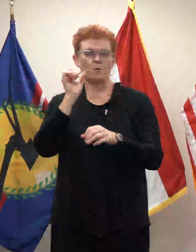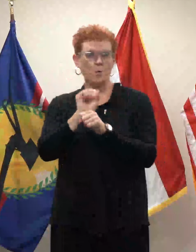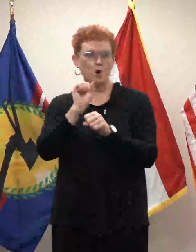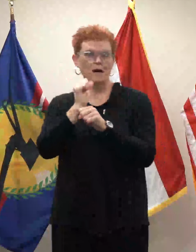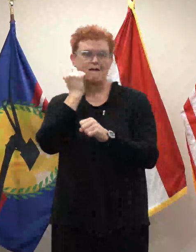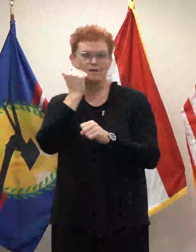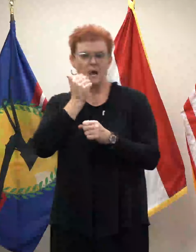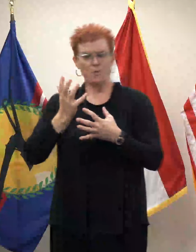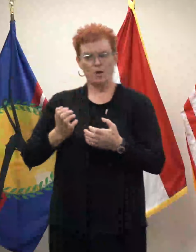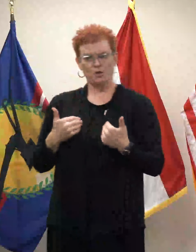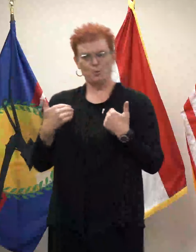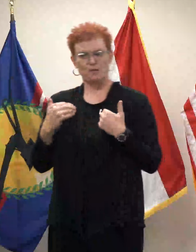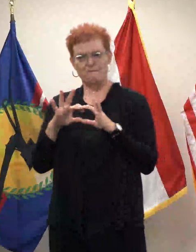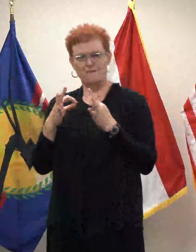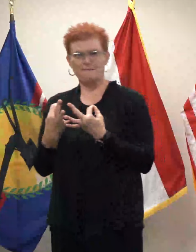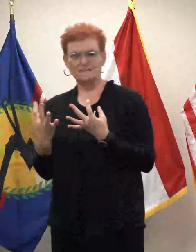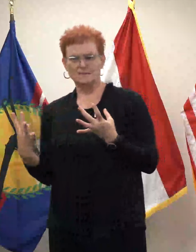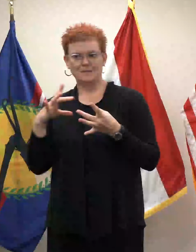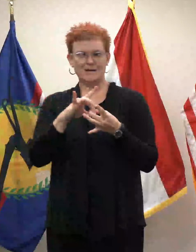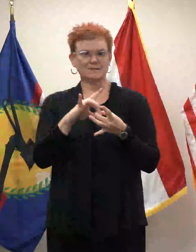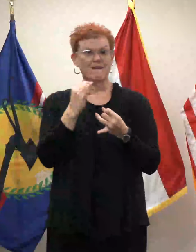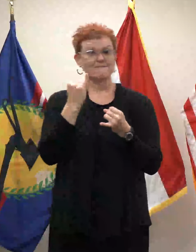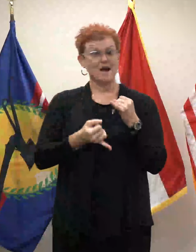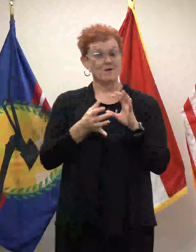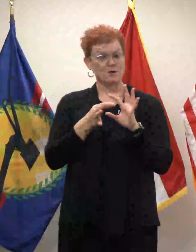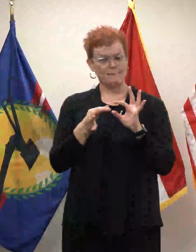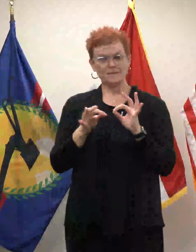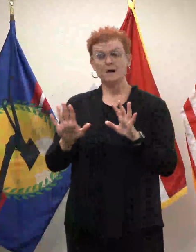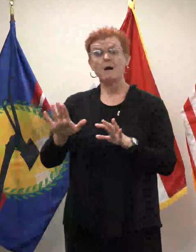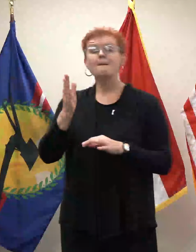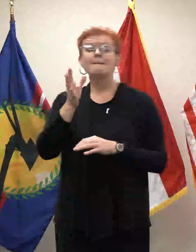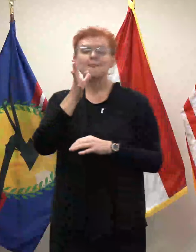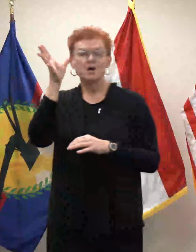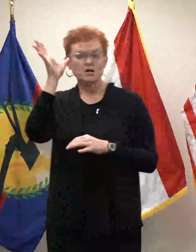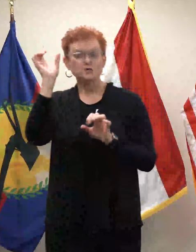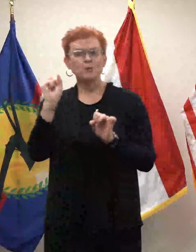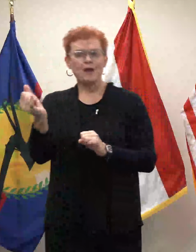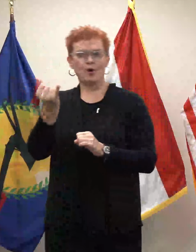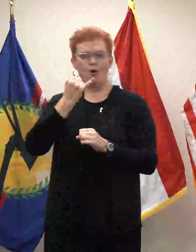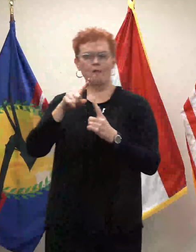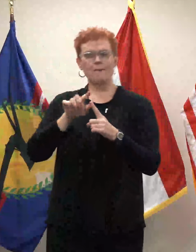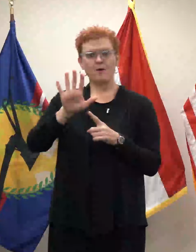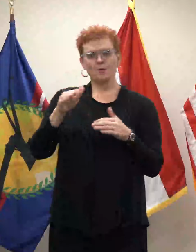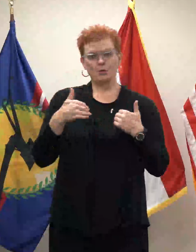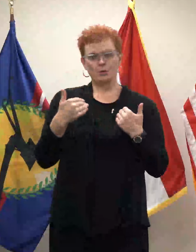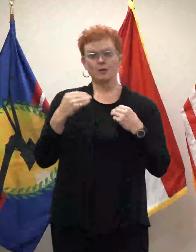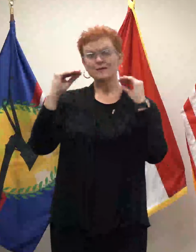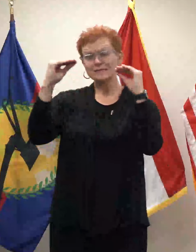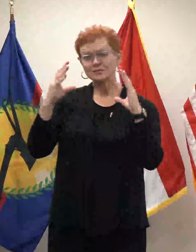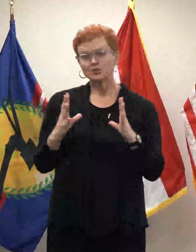sure we're getting our youth and families connected. Some final comments. Parents, you can call us about your youth.